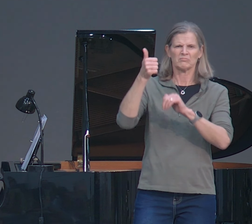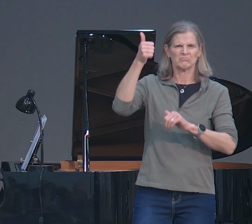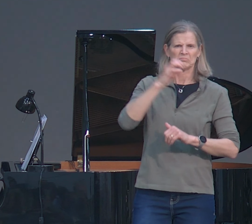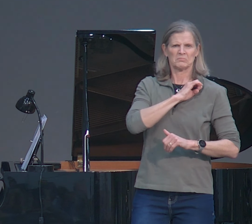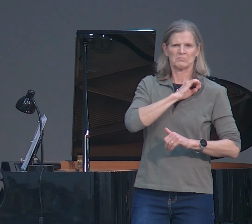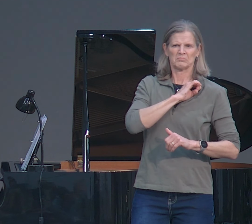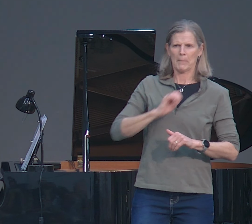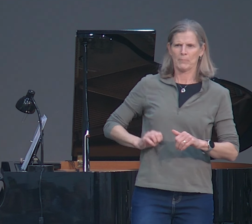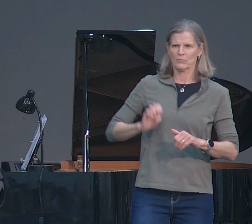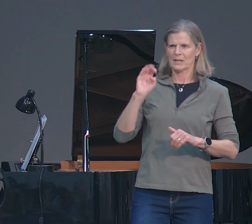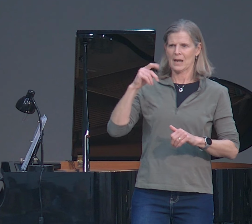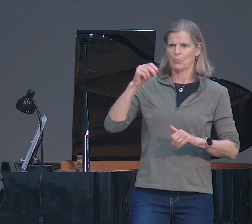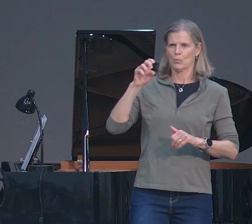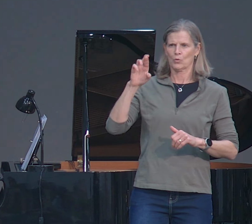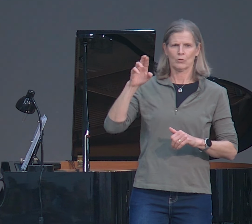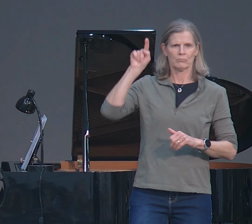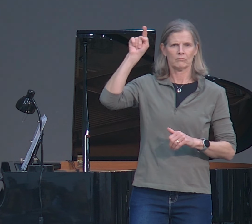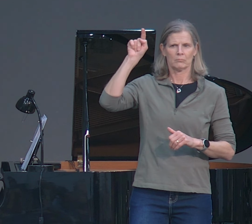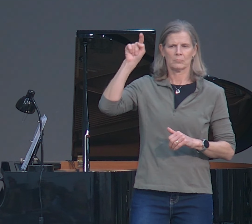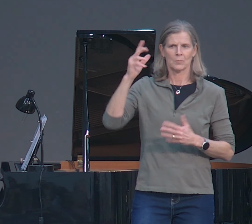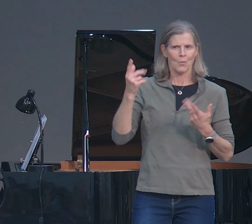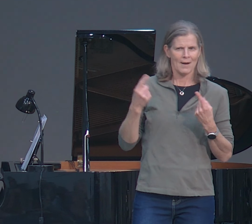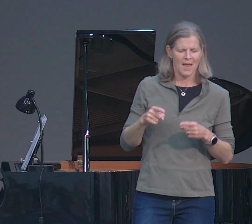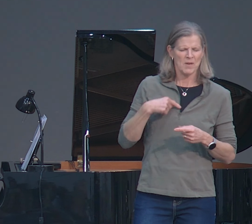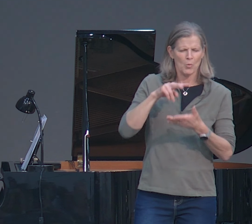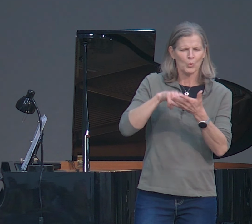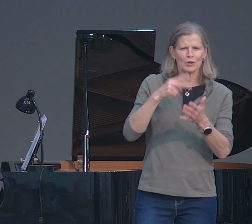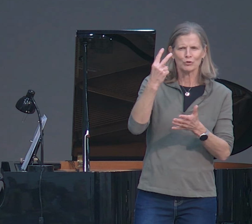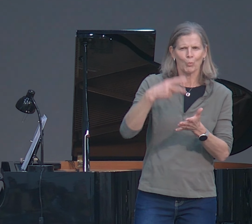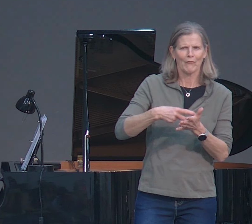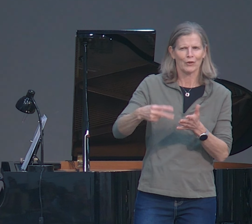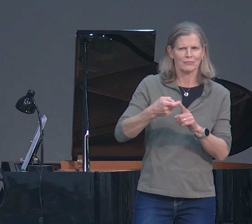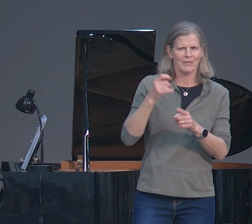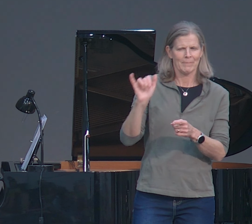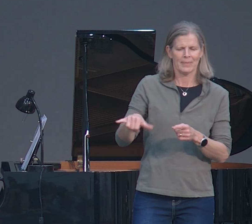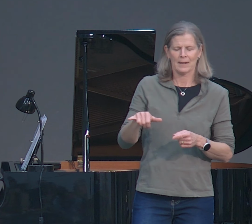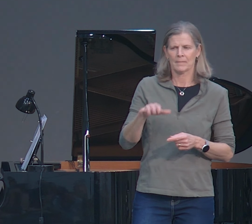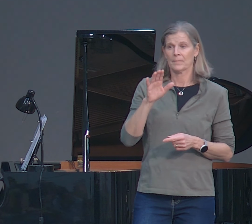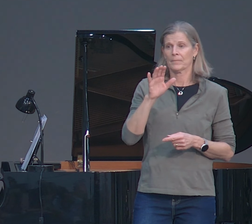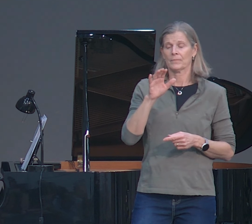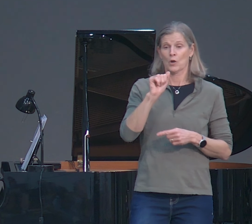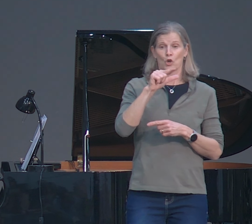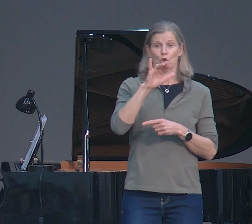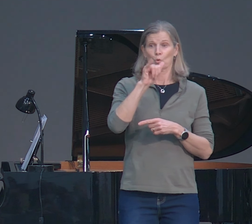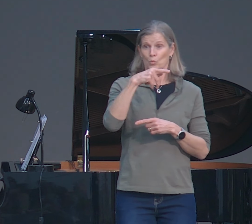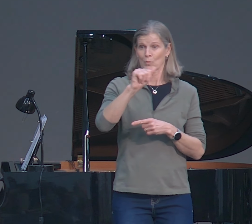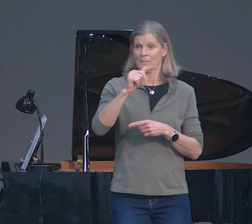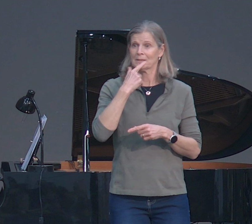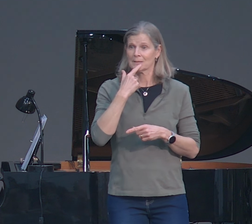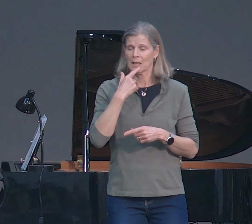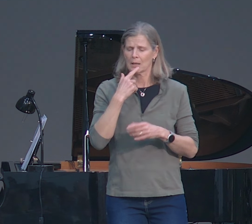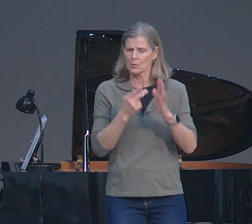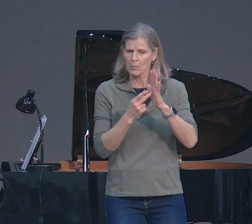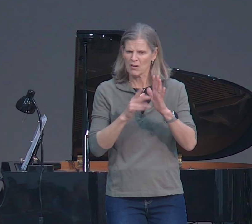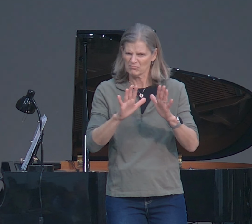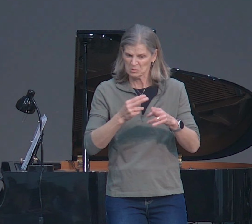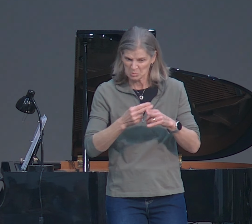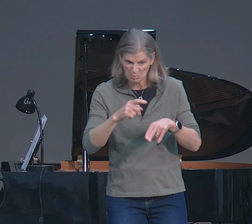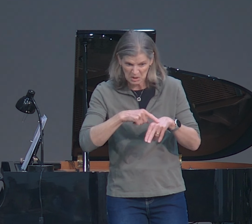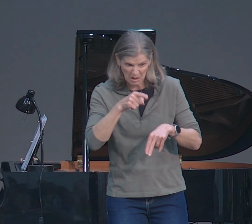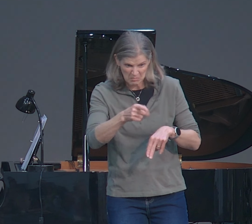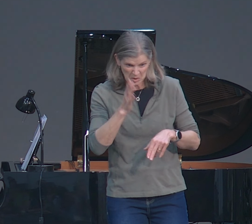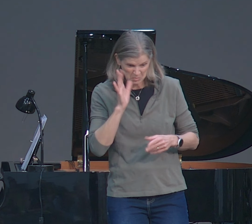happened? What happened? Well, the account's amazing. Let's just read two verses from that. Listen to this. And Agrippa said to Paul, "In a short time, would